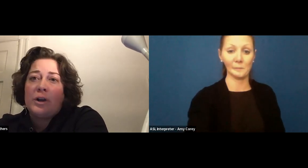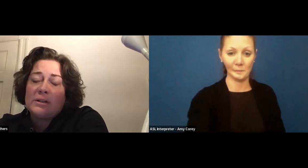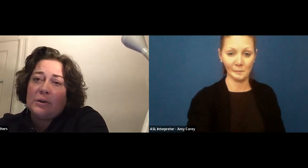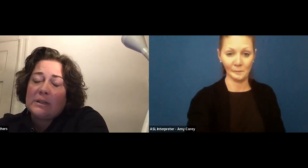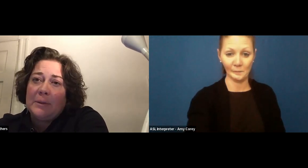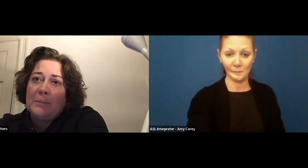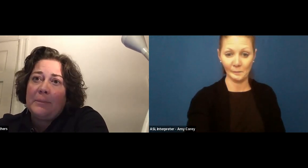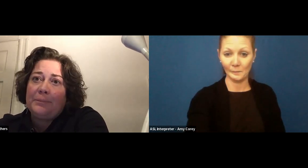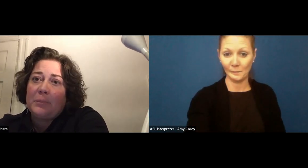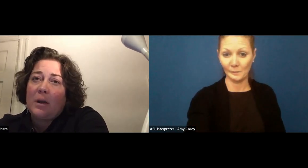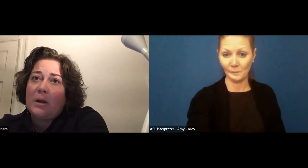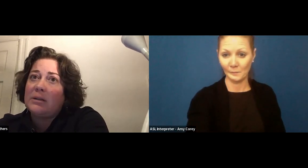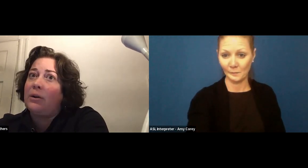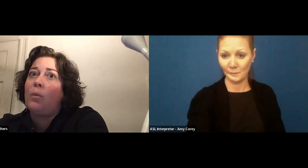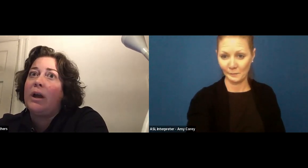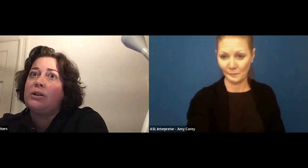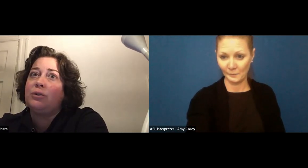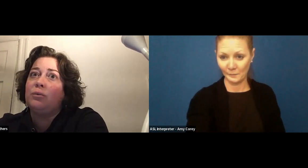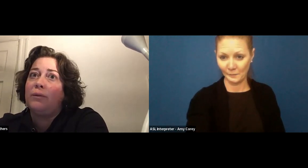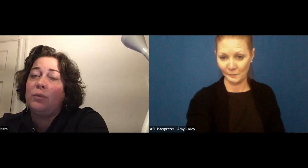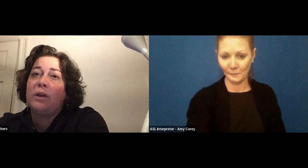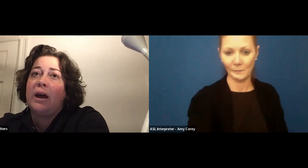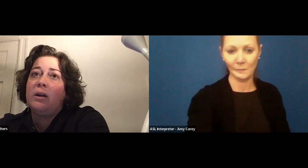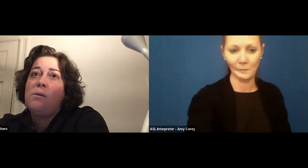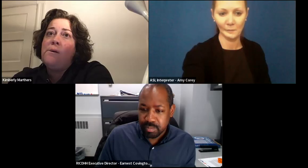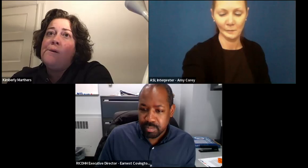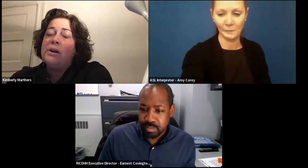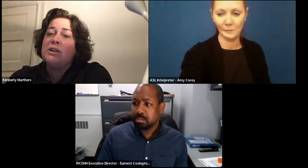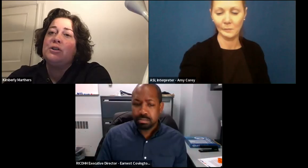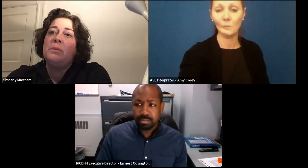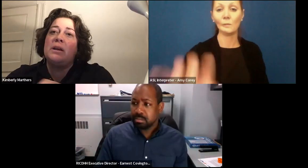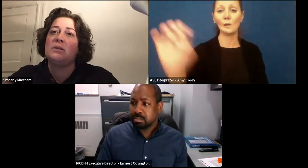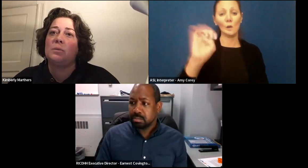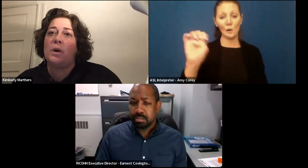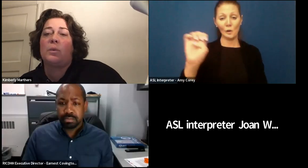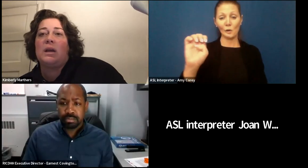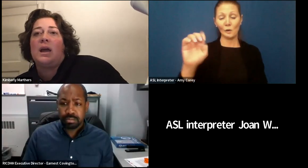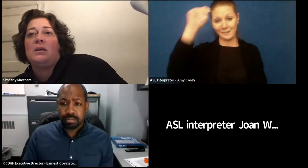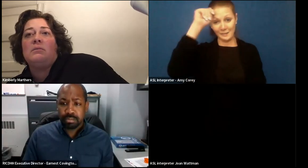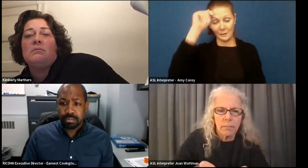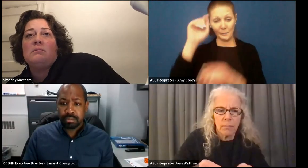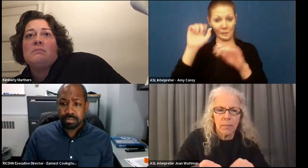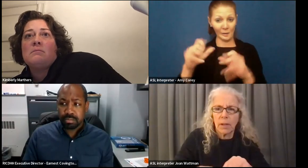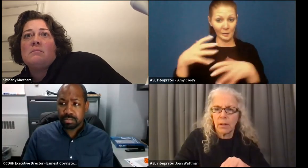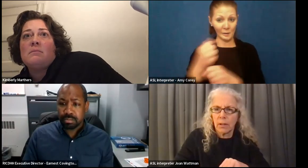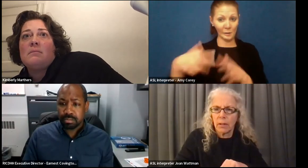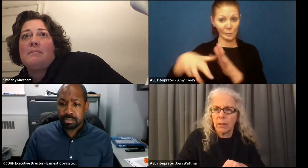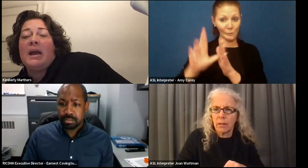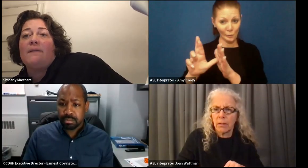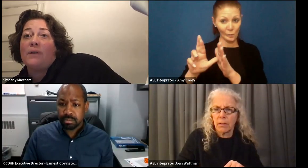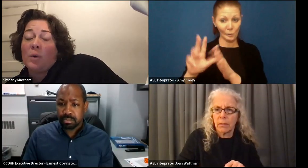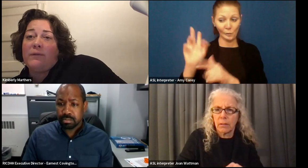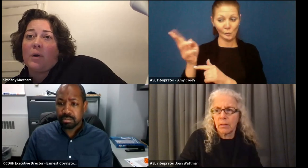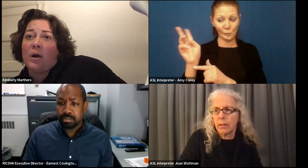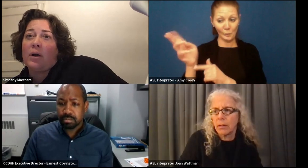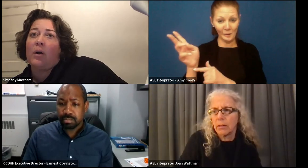Or Ernest or Tim, is there a way to review that in 2 minutes where we can make